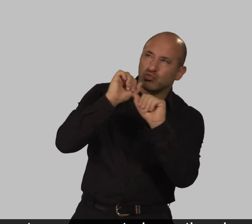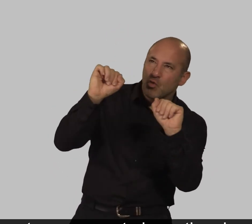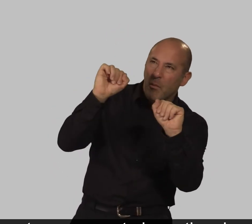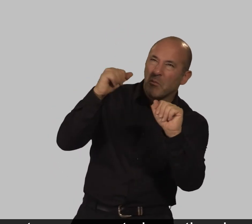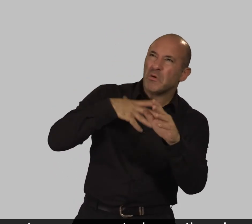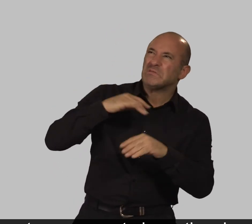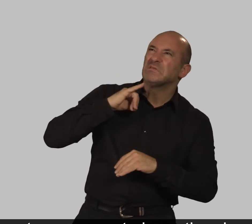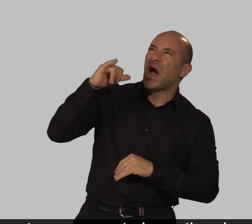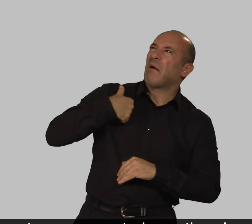jobs to their parents.